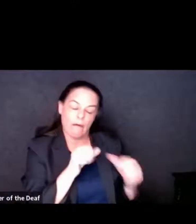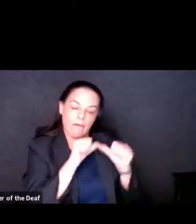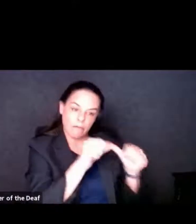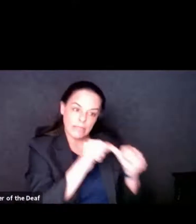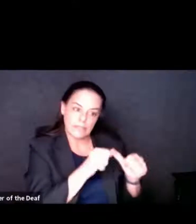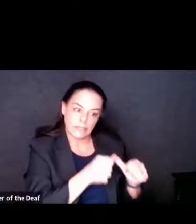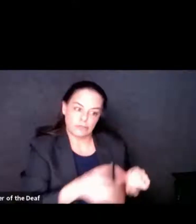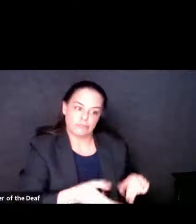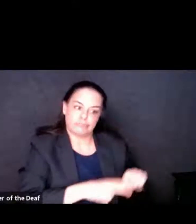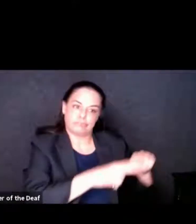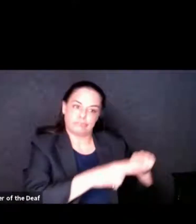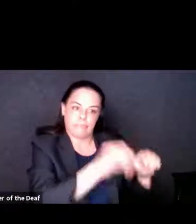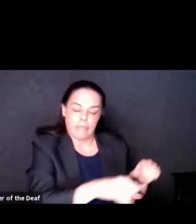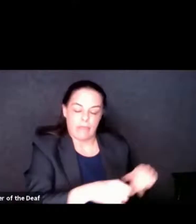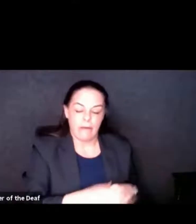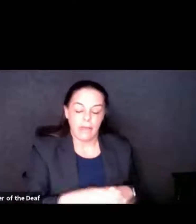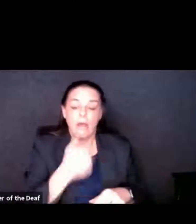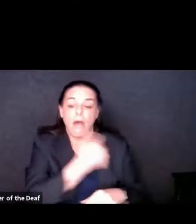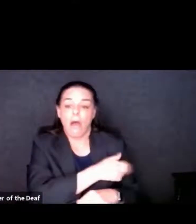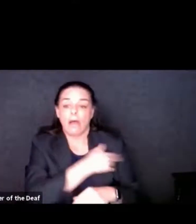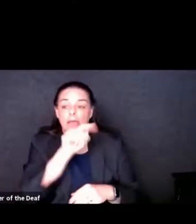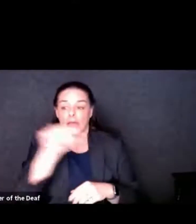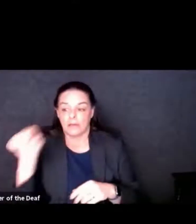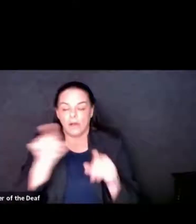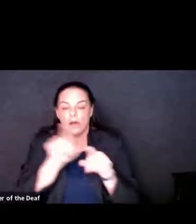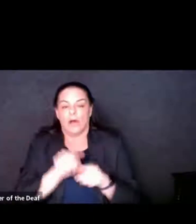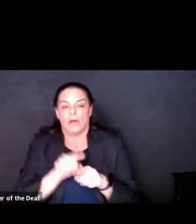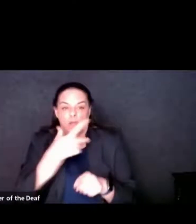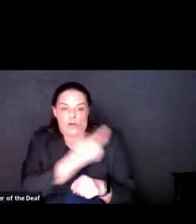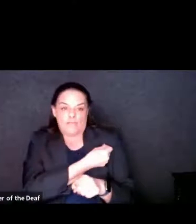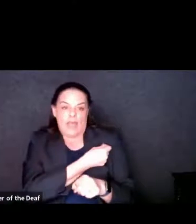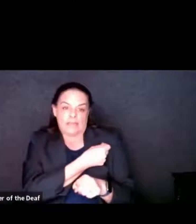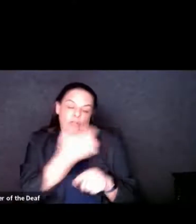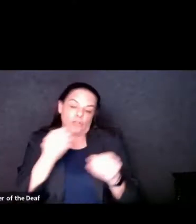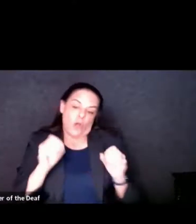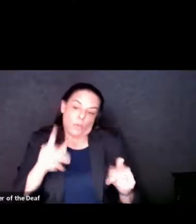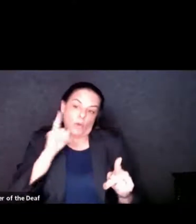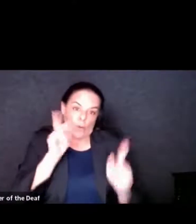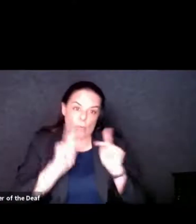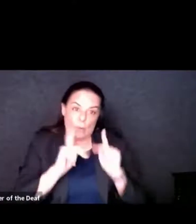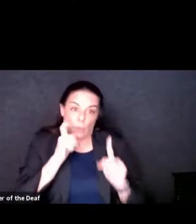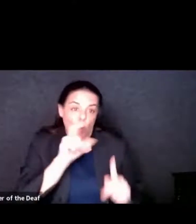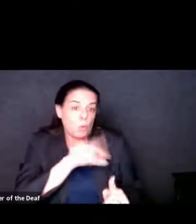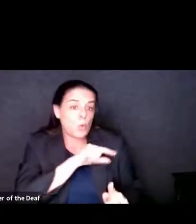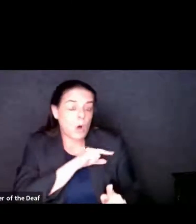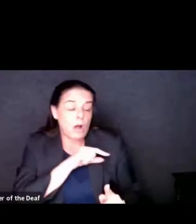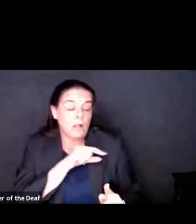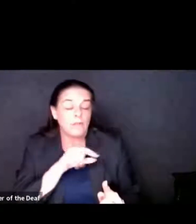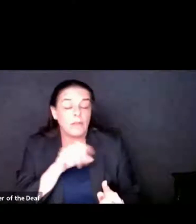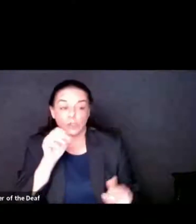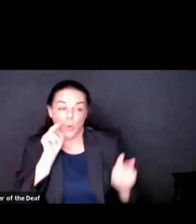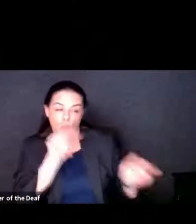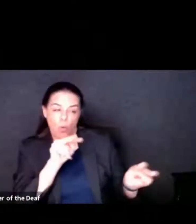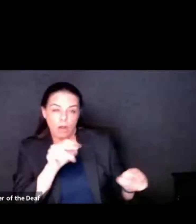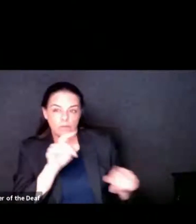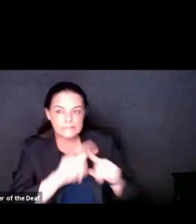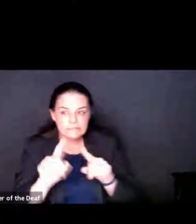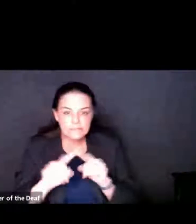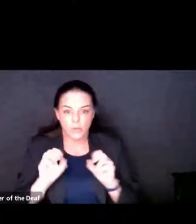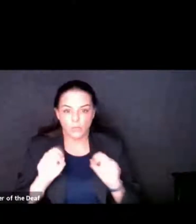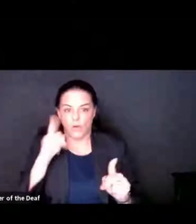begun creating their vaccination opportunities for qualifying individuals. So be on the lookout for those opportunities as well.